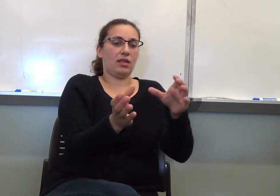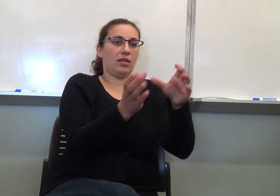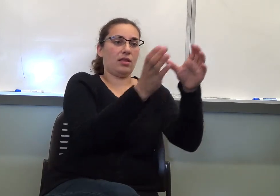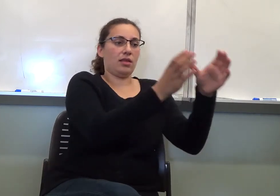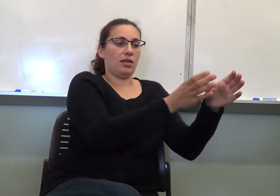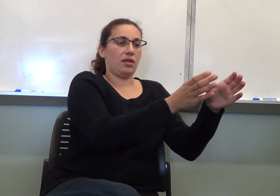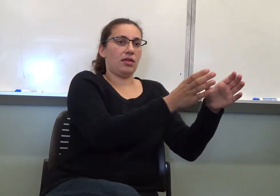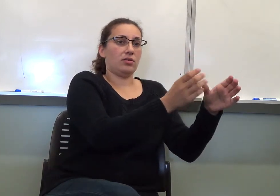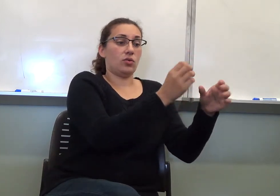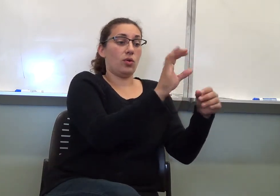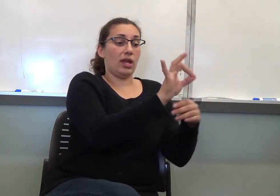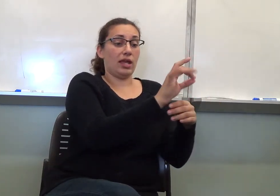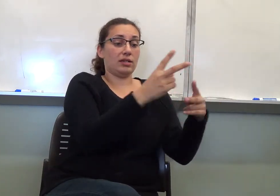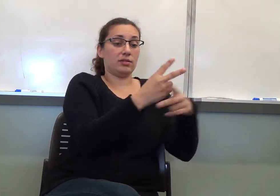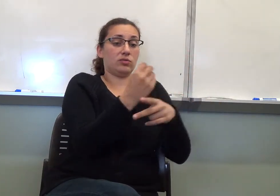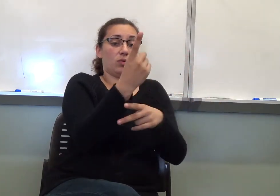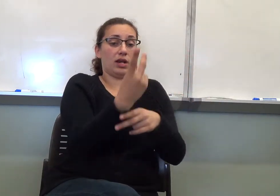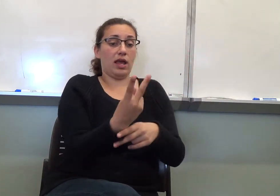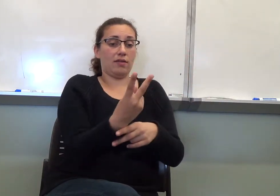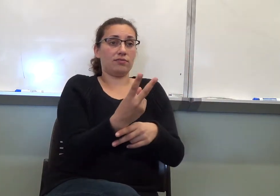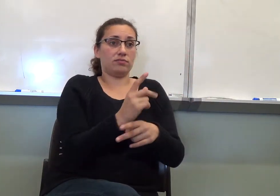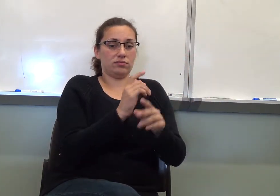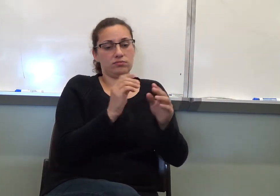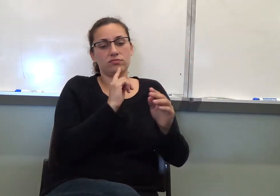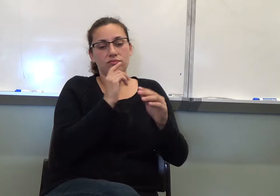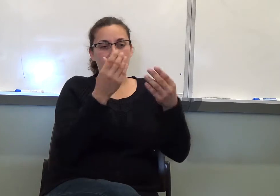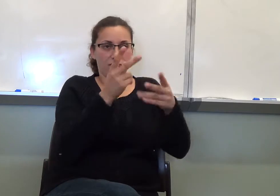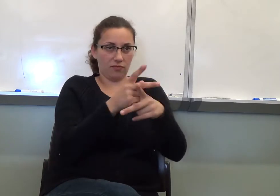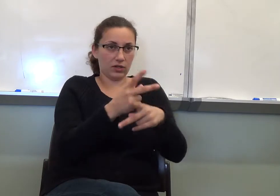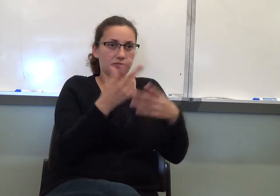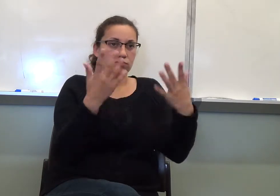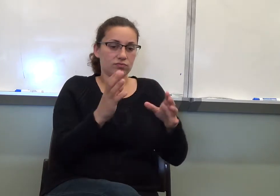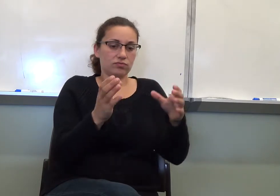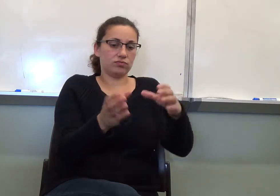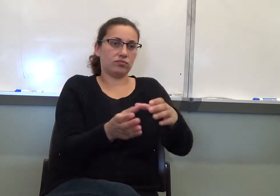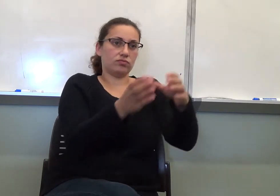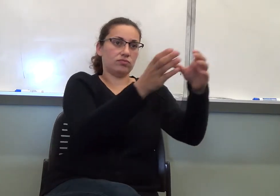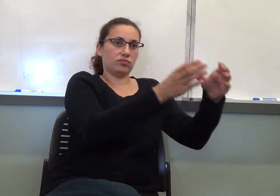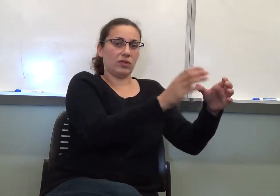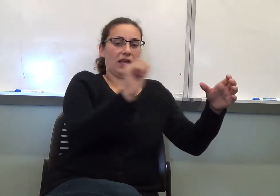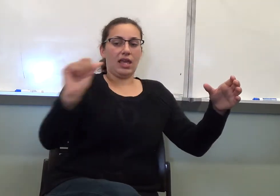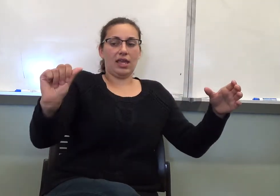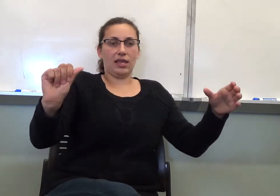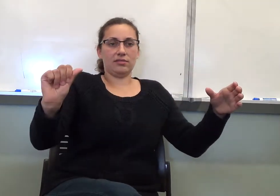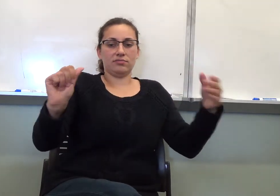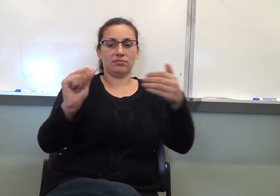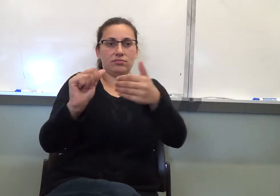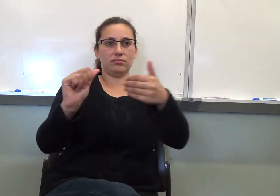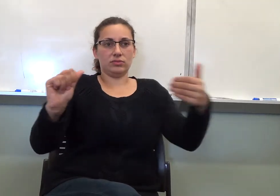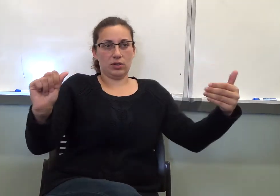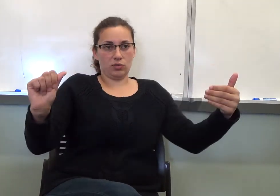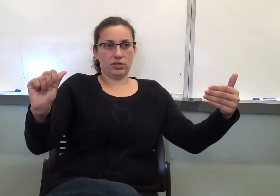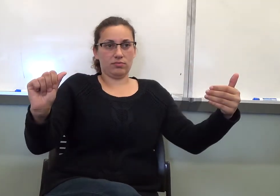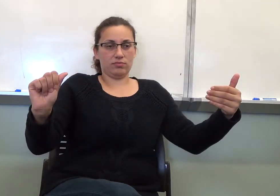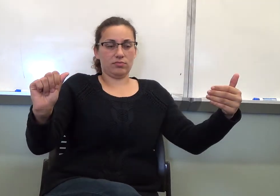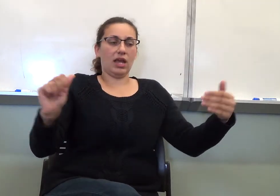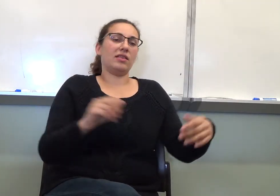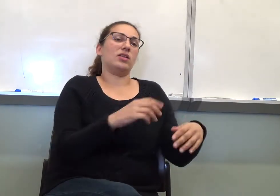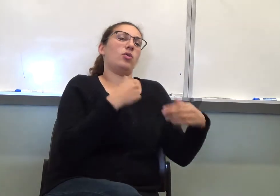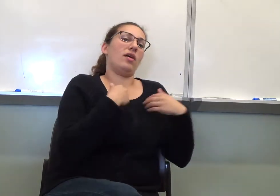A. So in other words, 1/2 times 8, you can write it as 8 over 1 if you want to, and then cancel and so forth.